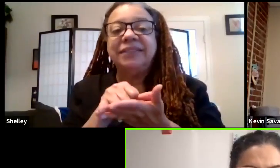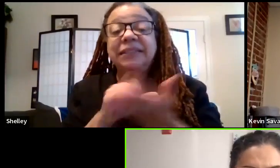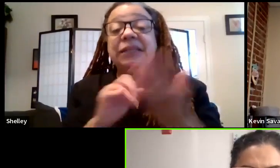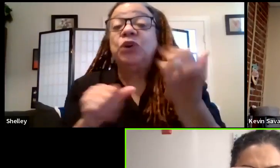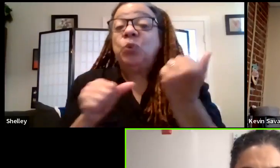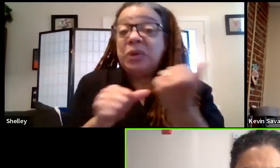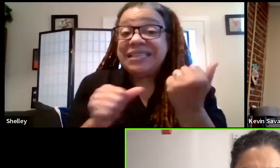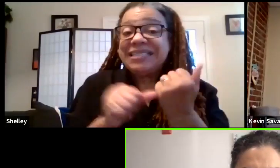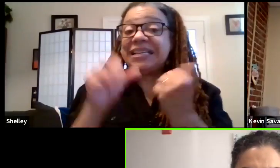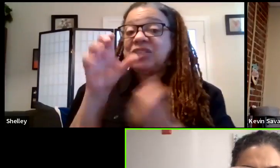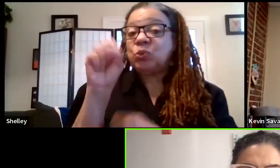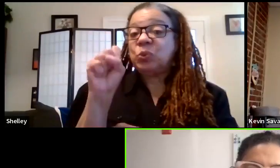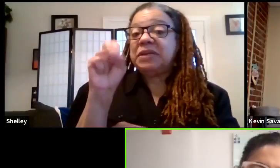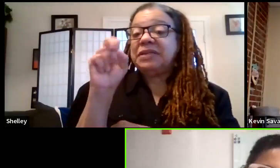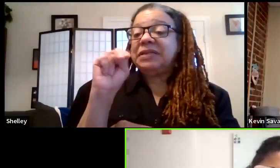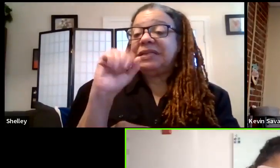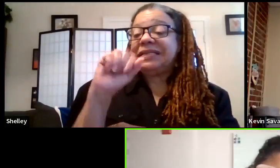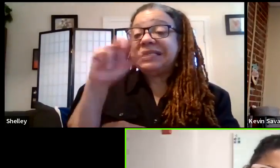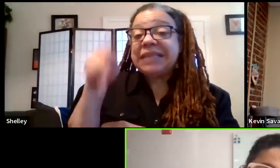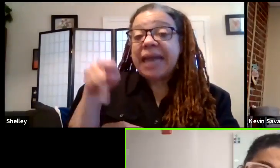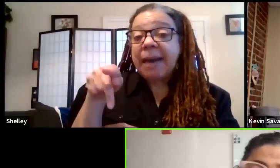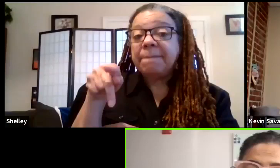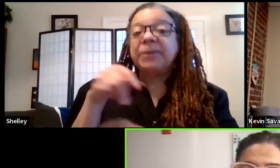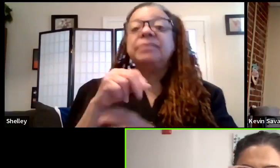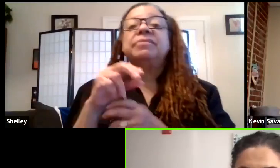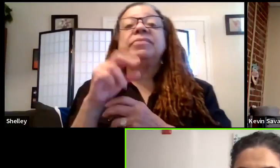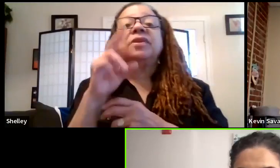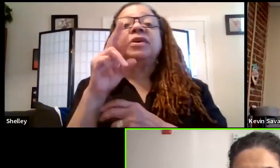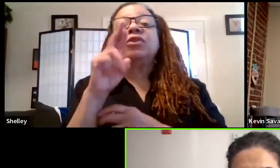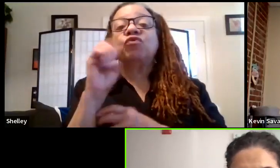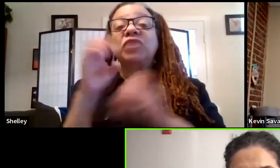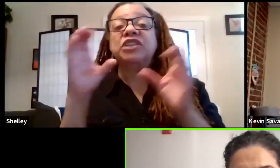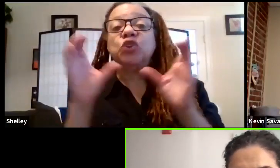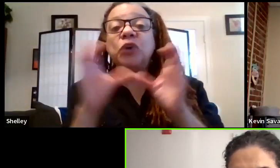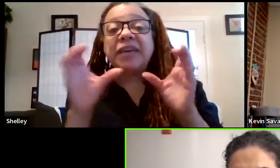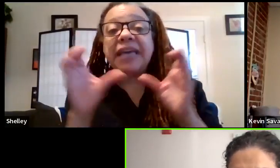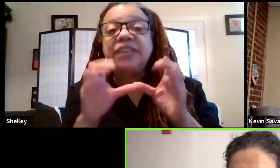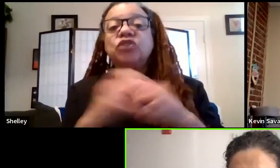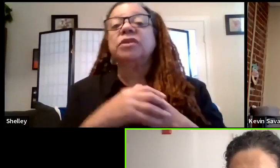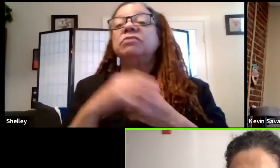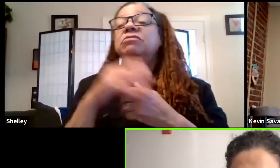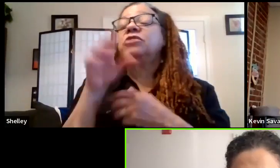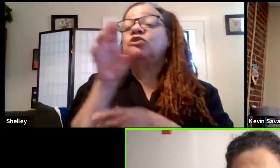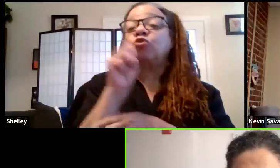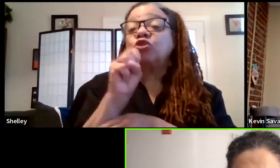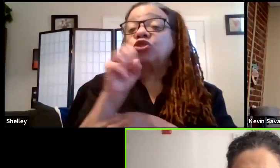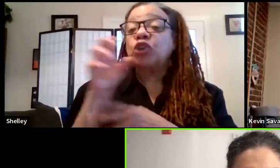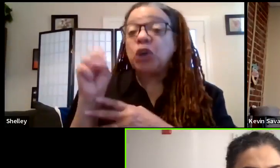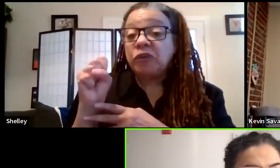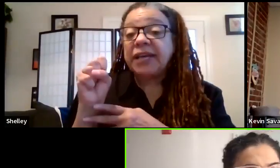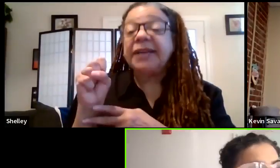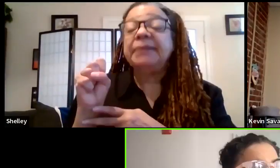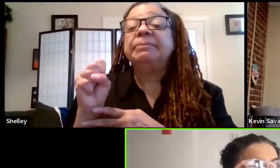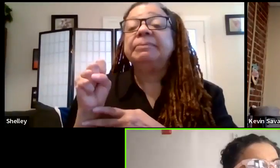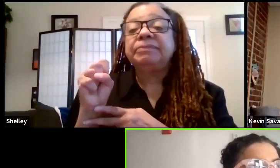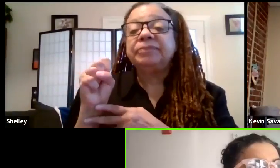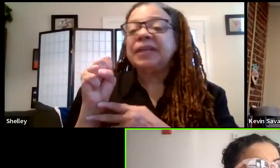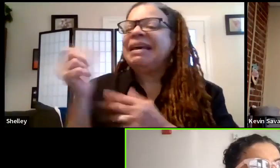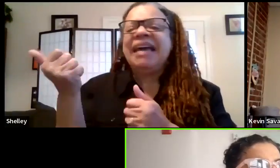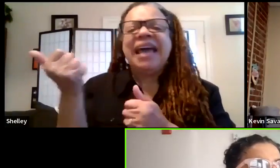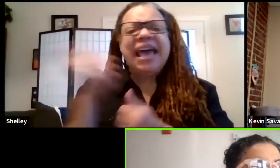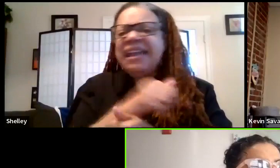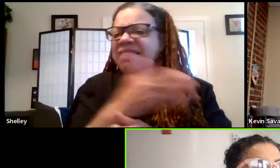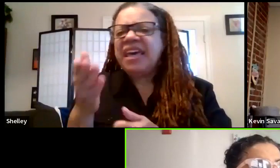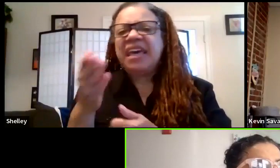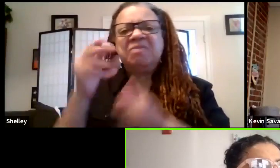SNAP recertification, Social Security recertifications, and anything else they